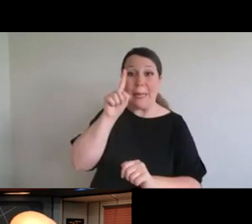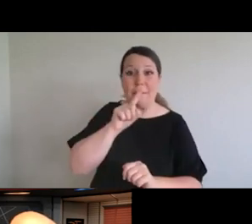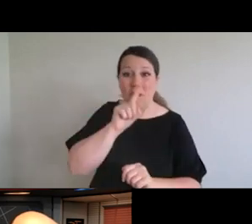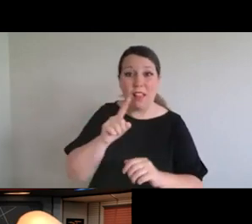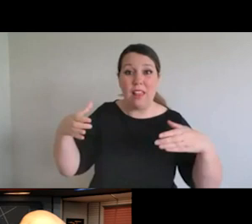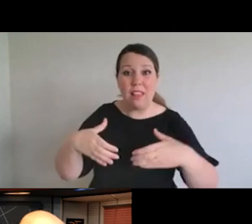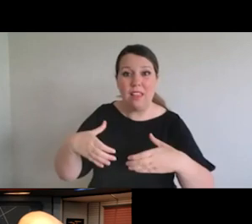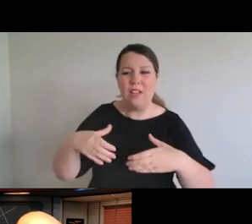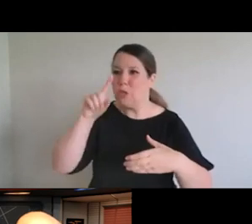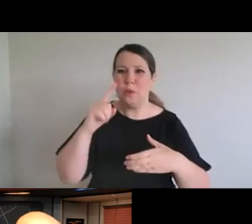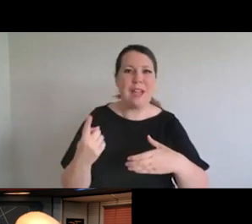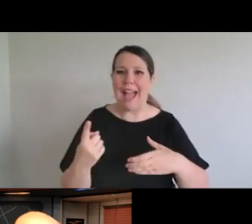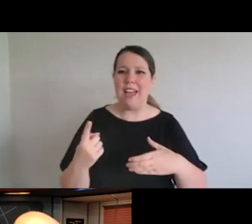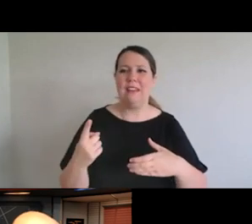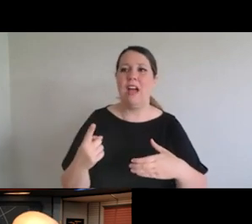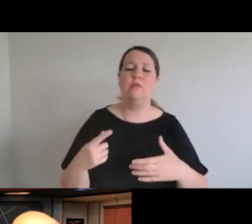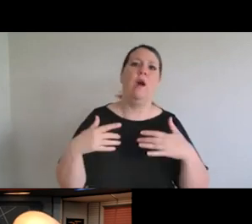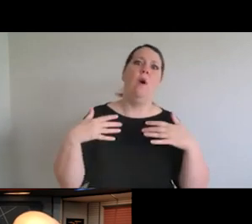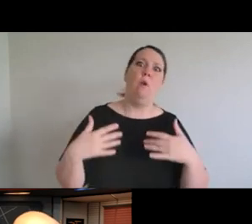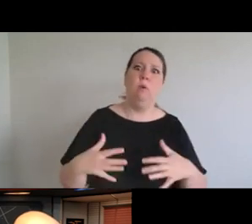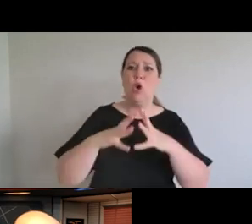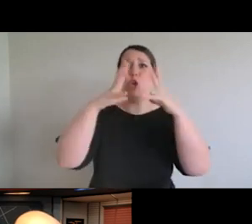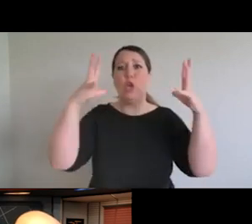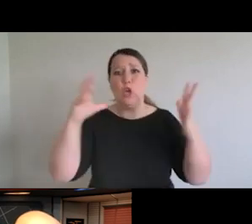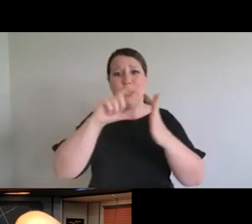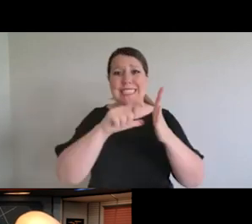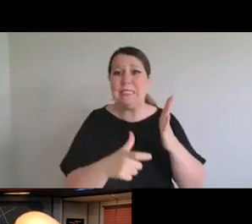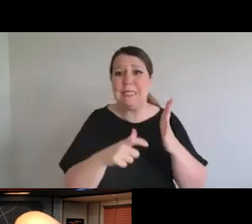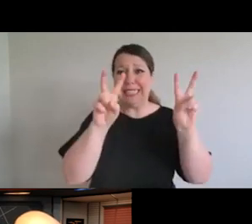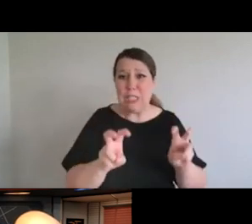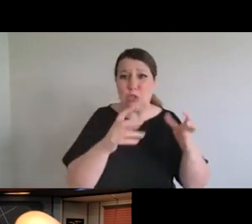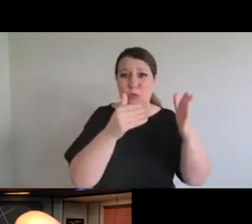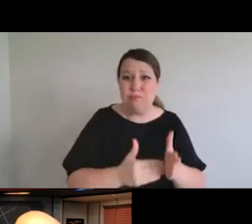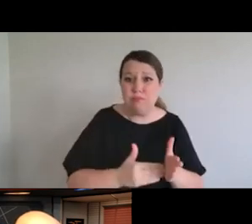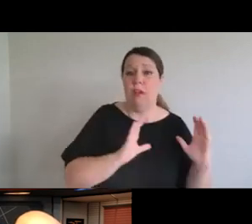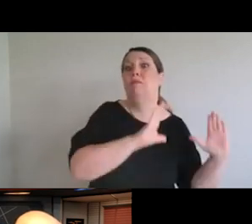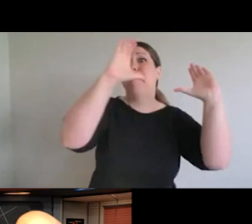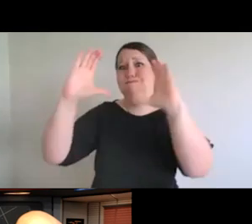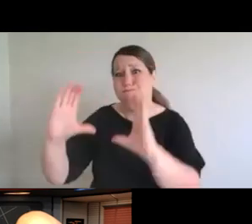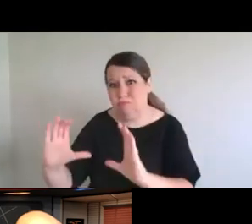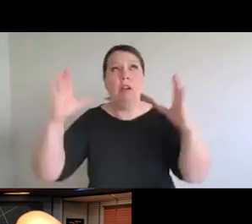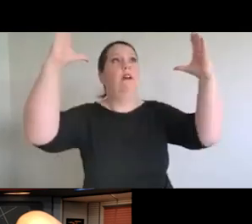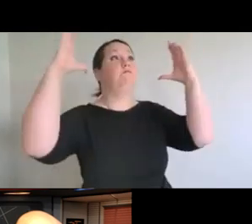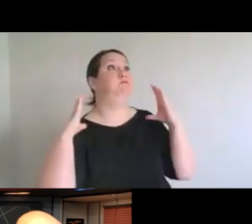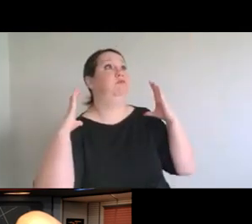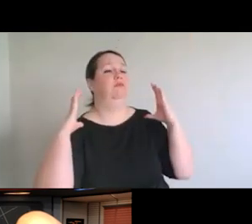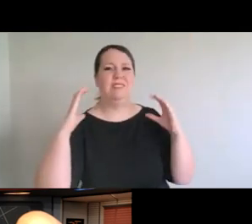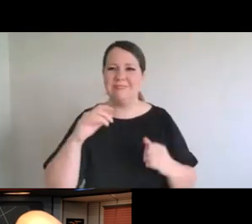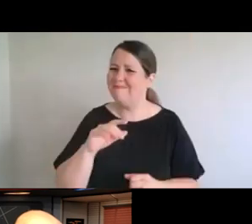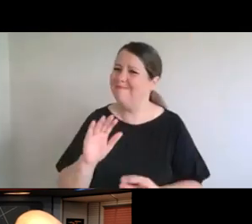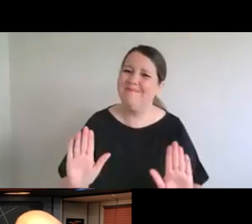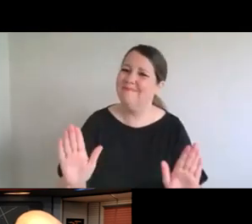Bottom line, folks, is that this legislation, if it does not require the enactment